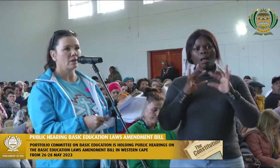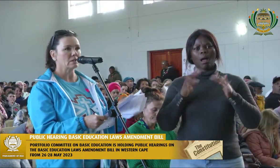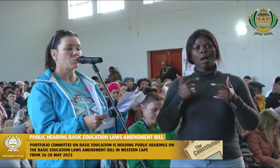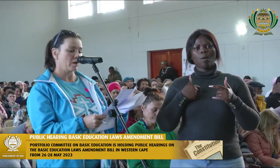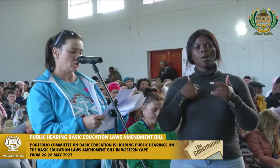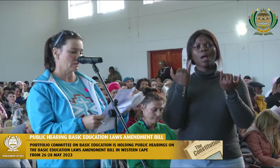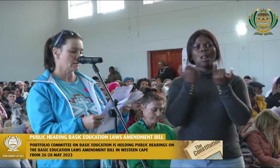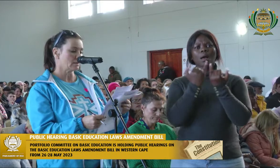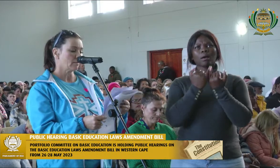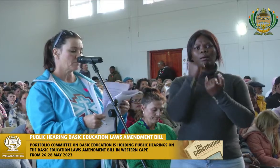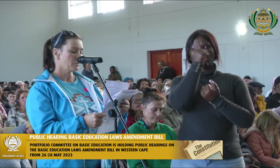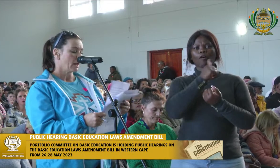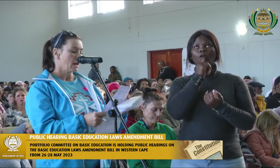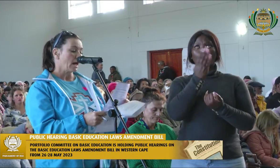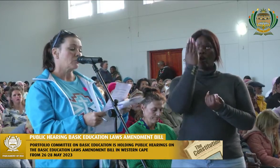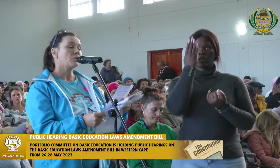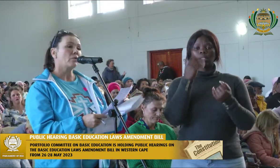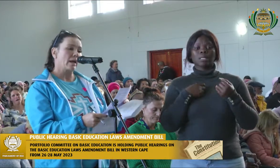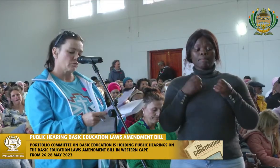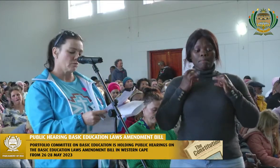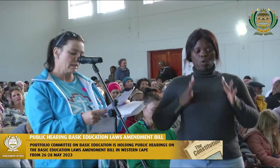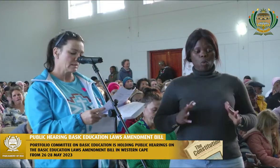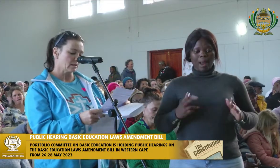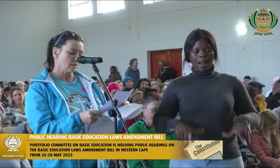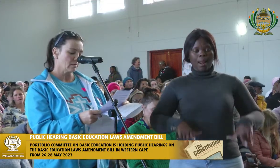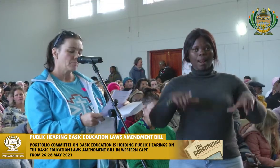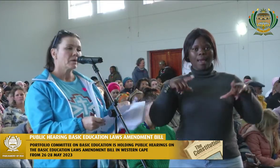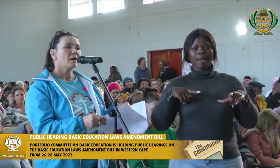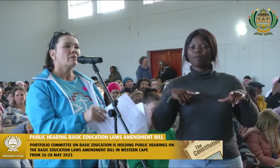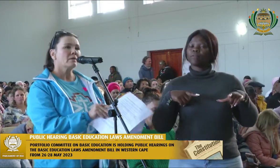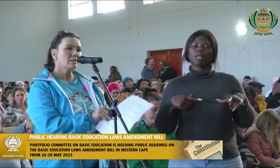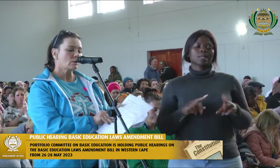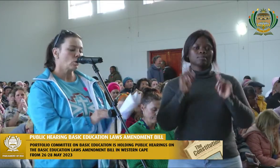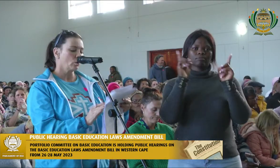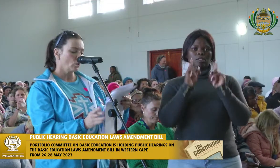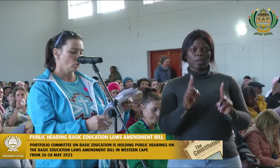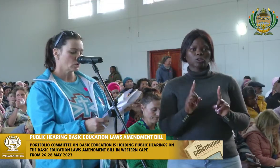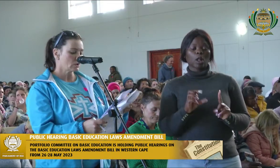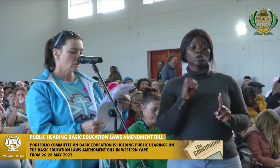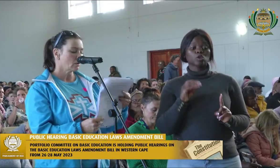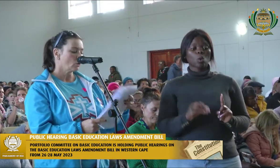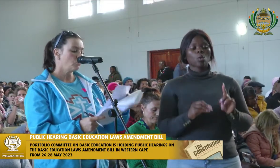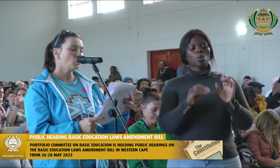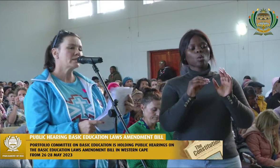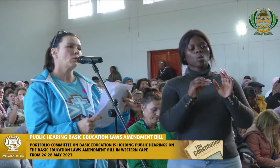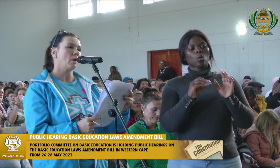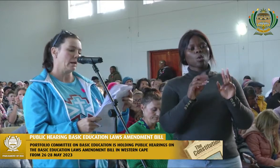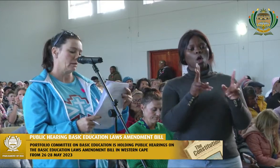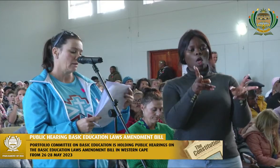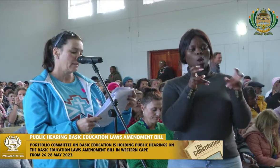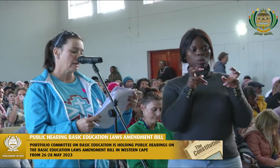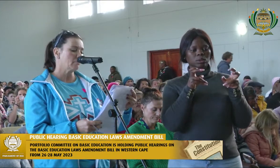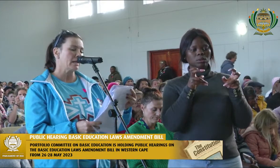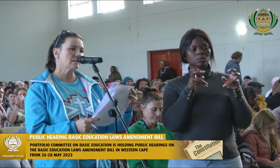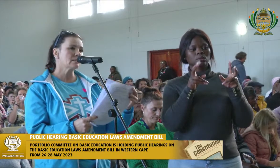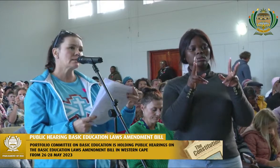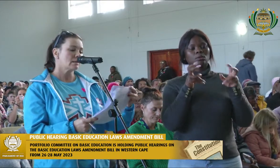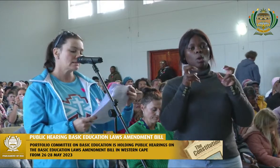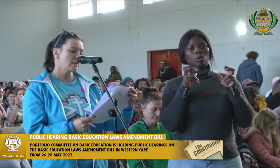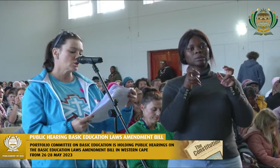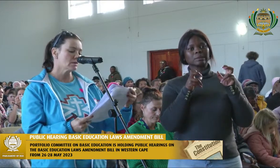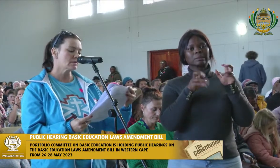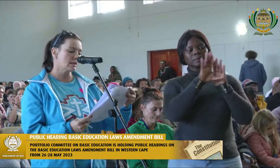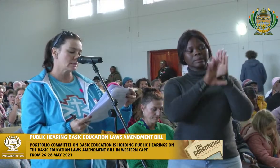life is precious. And for that reason, this clause 41 that